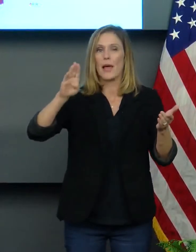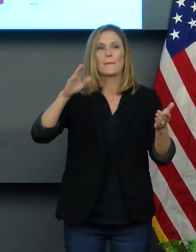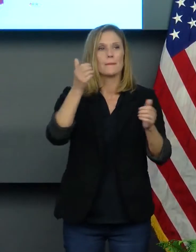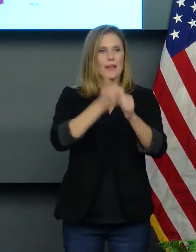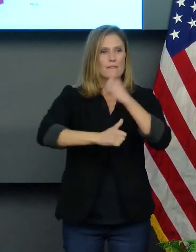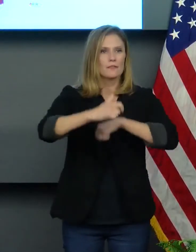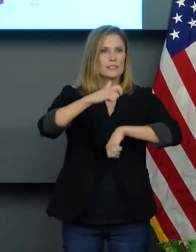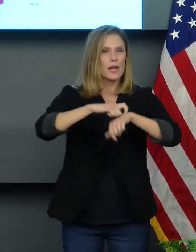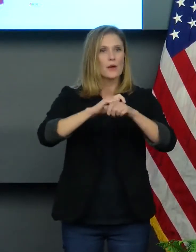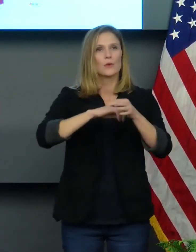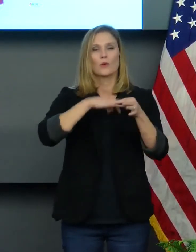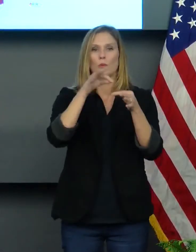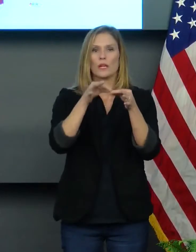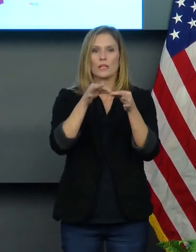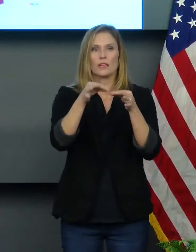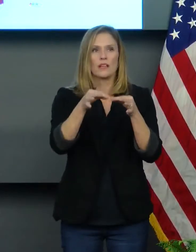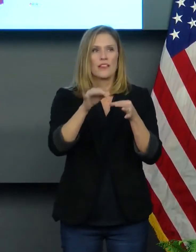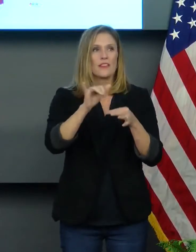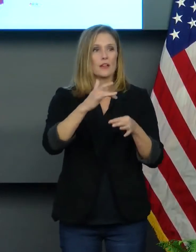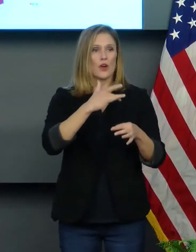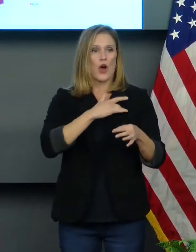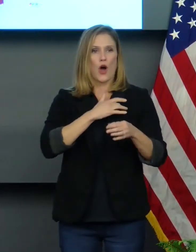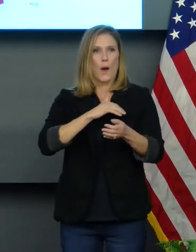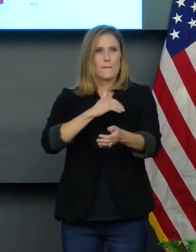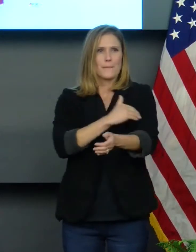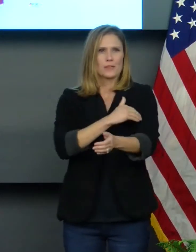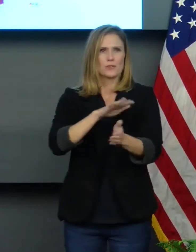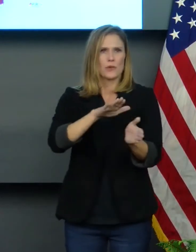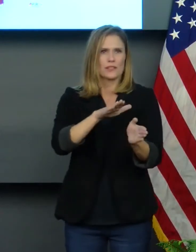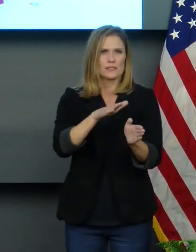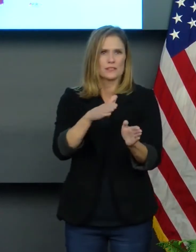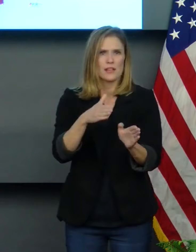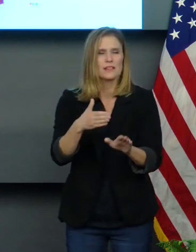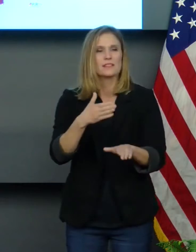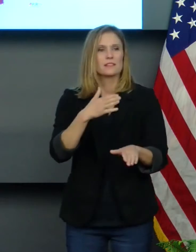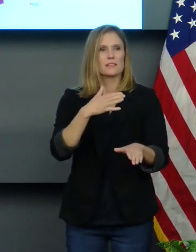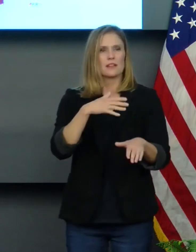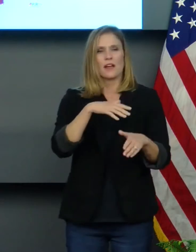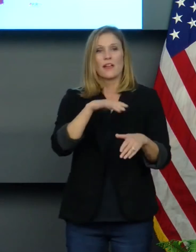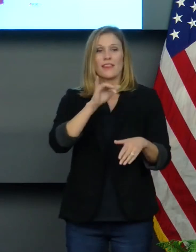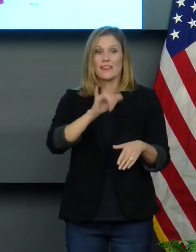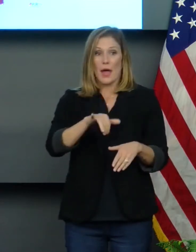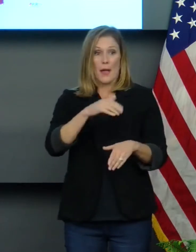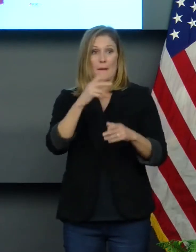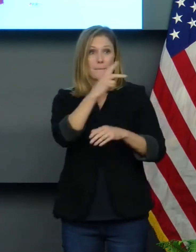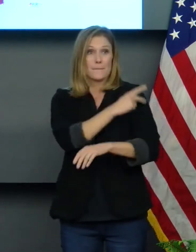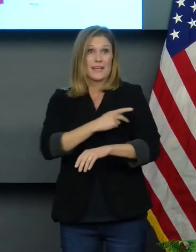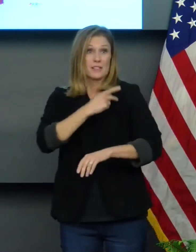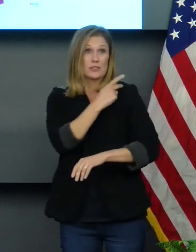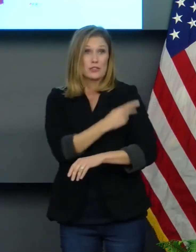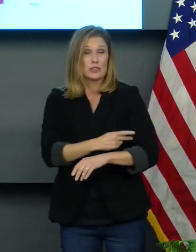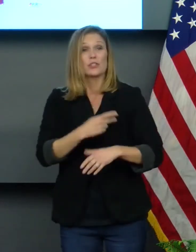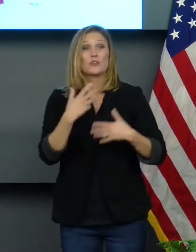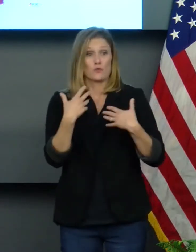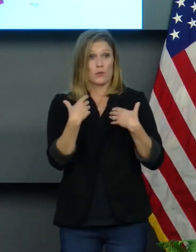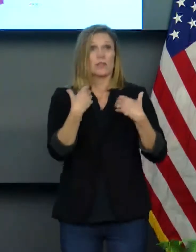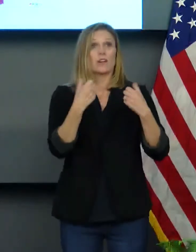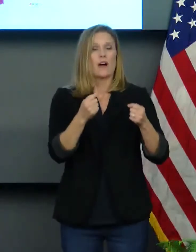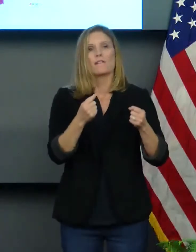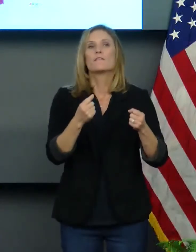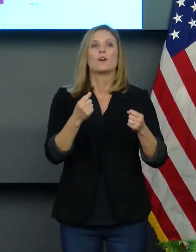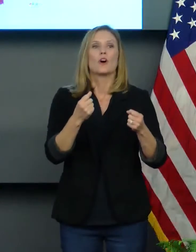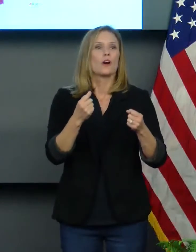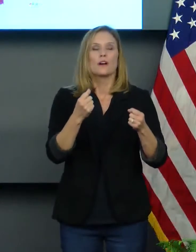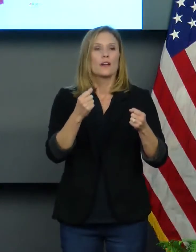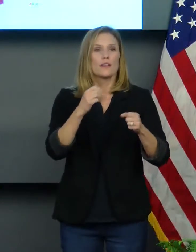that is literally heart muscle that dies. It literally is heart muscle that that patient won't have in the future should they recover from that